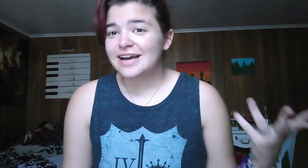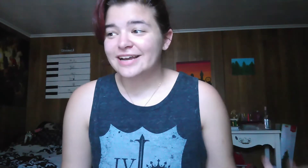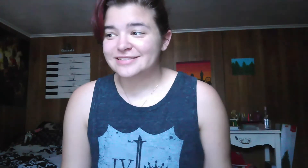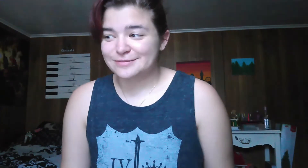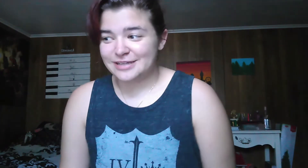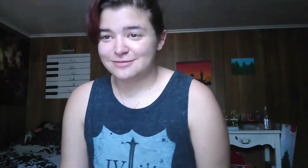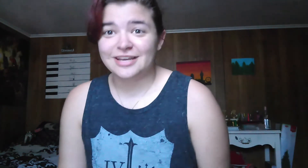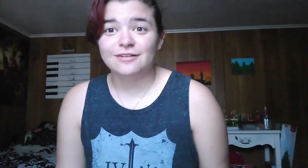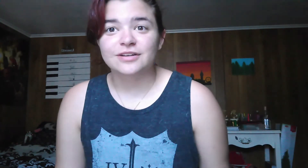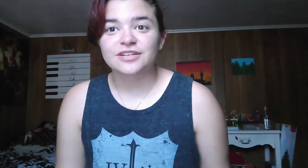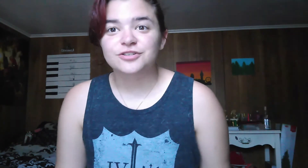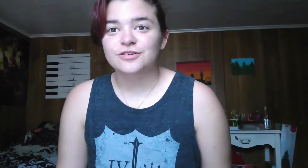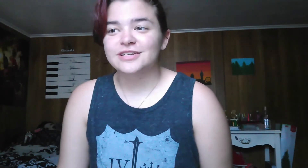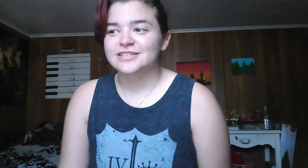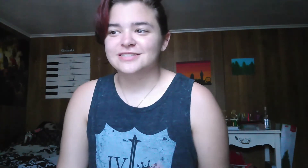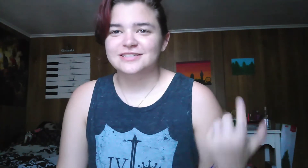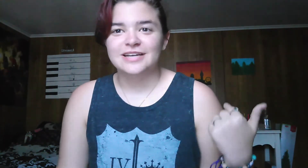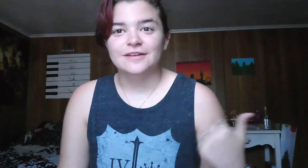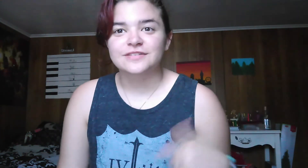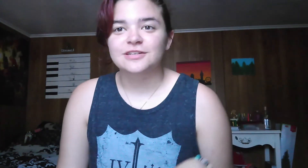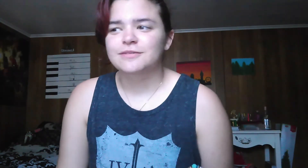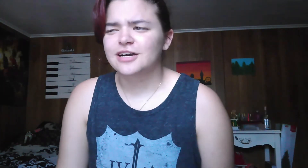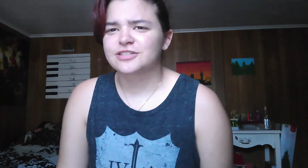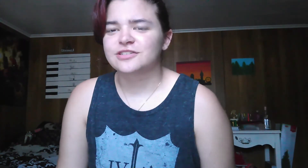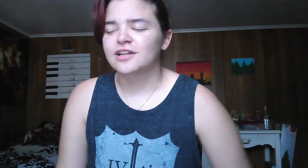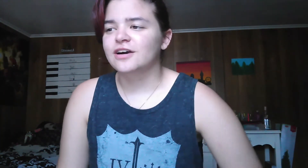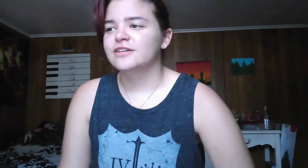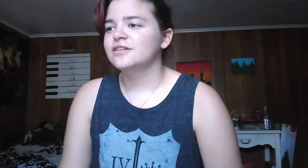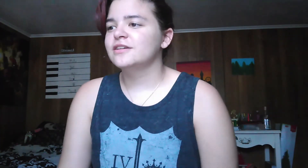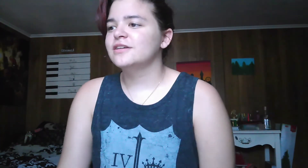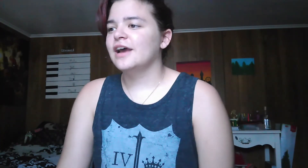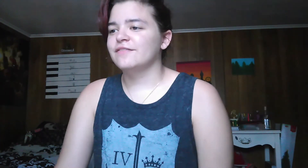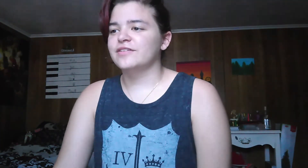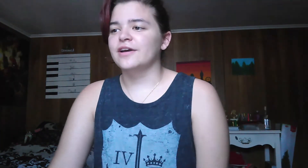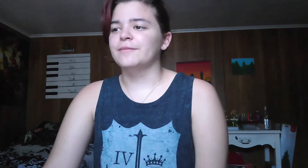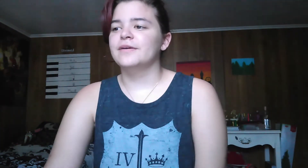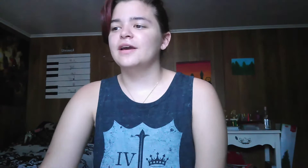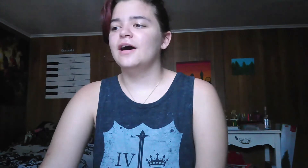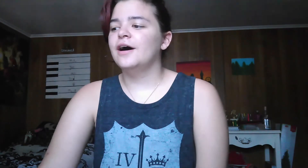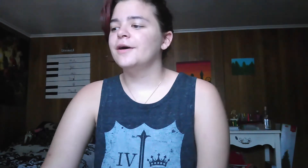I sometimes can't really control it because it's kind of a subconscious thought half the time.